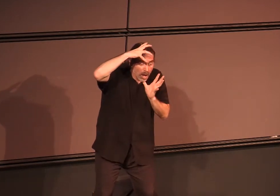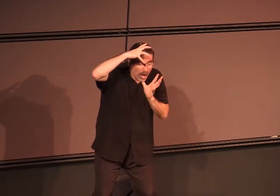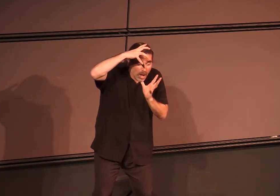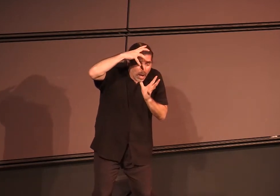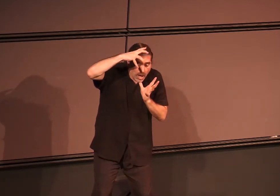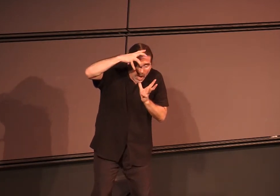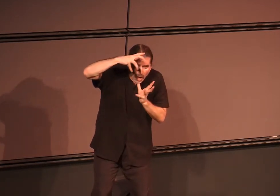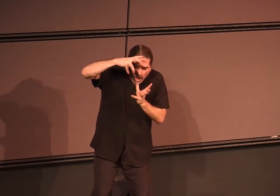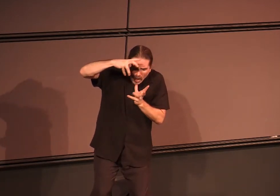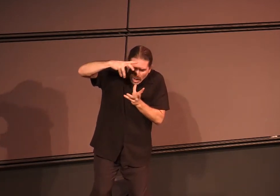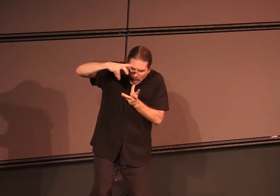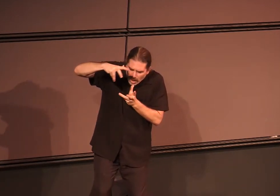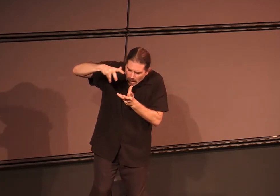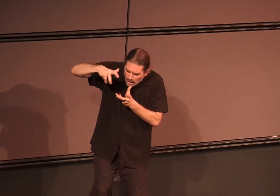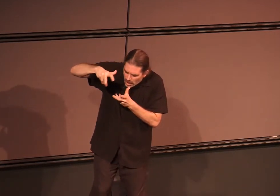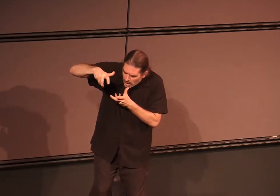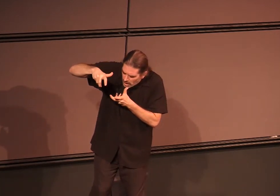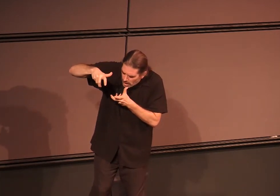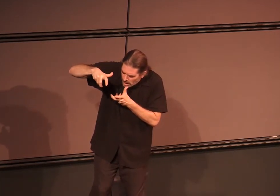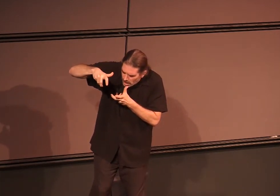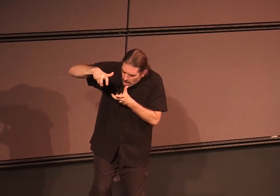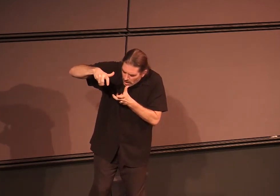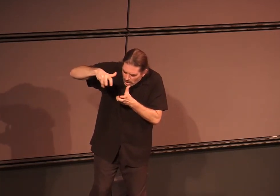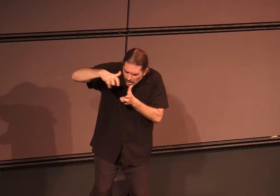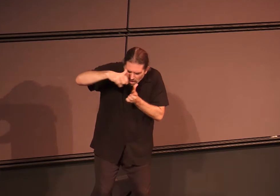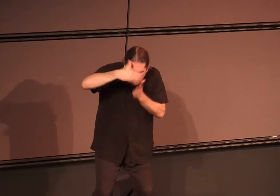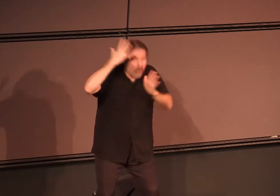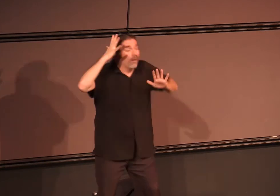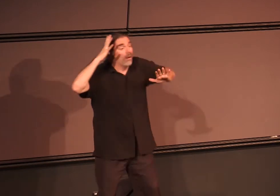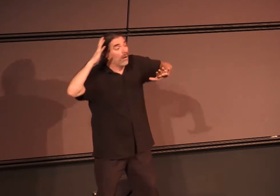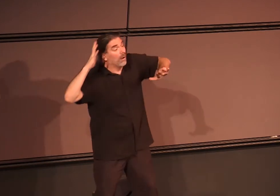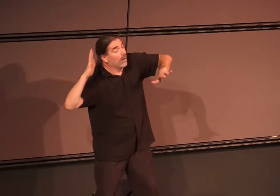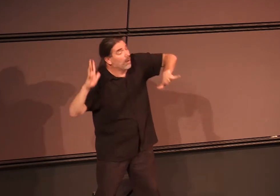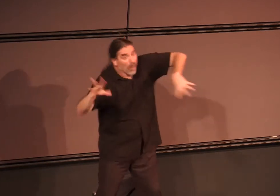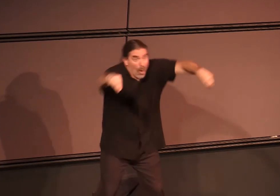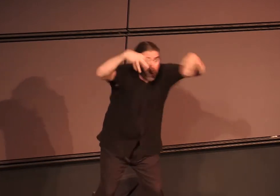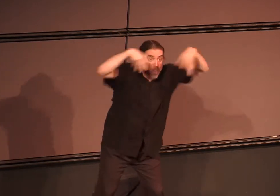And his soul drifting. But not yet.